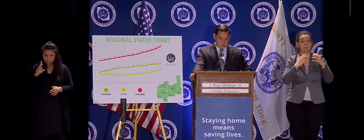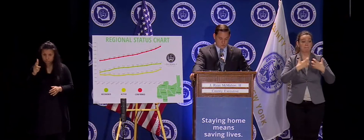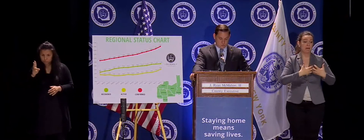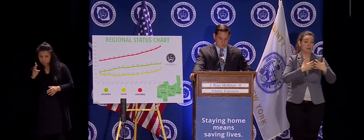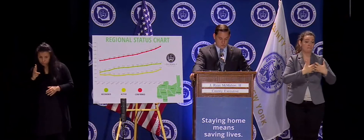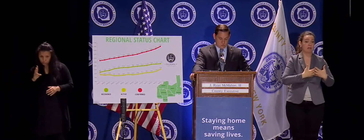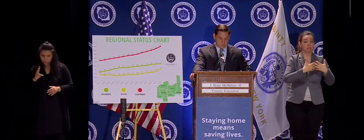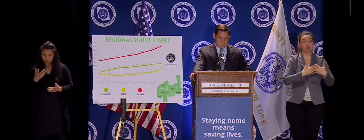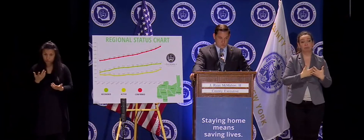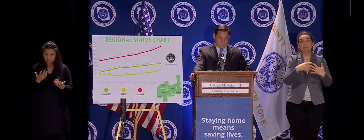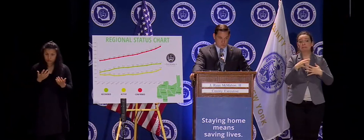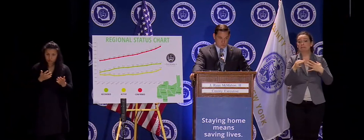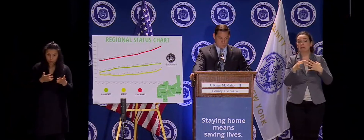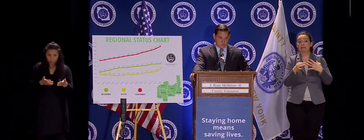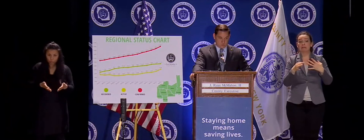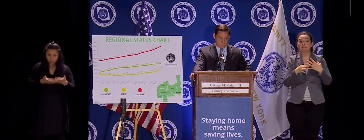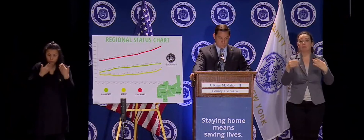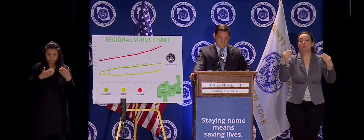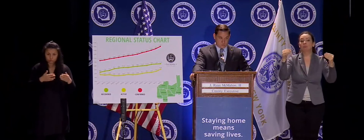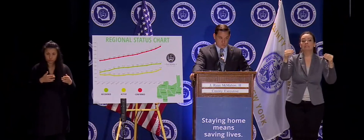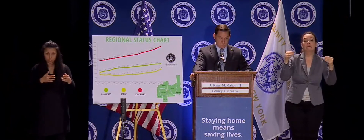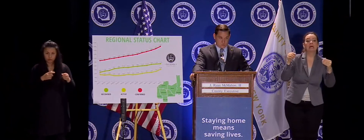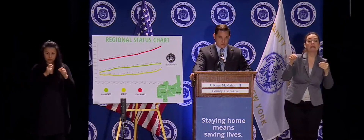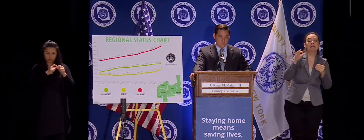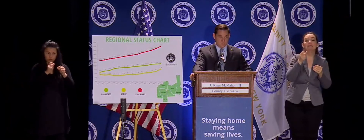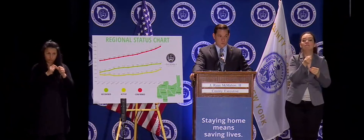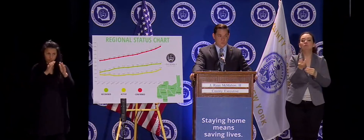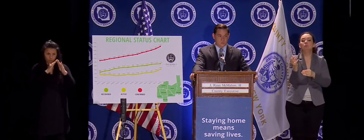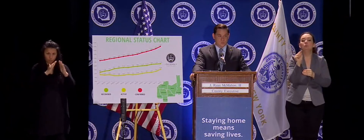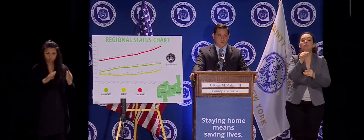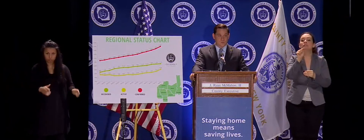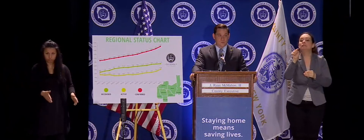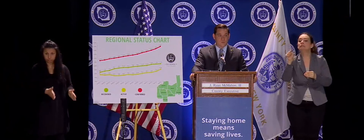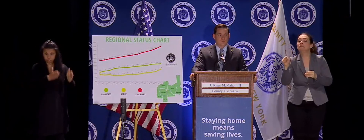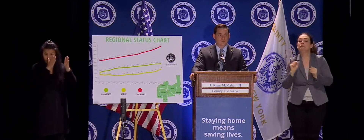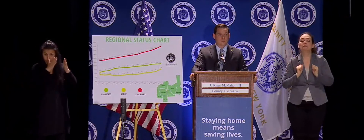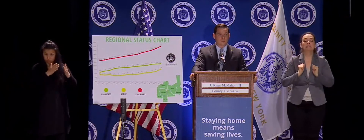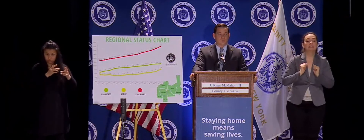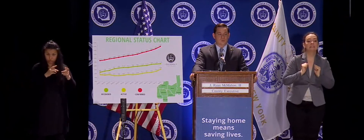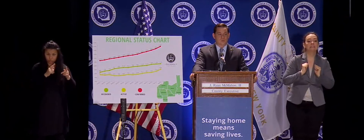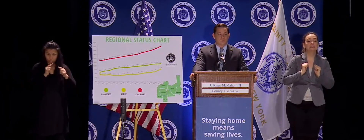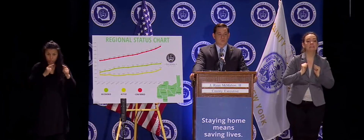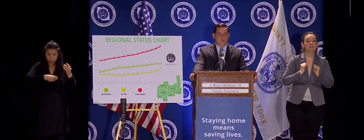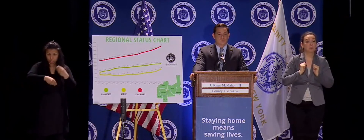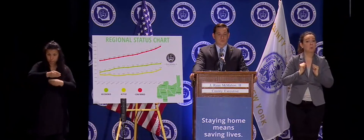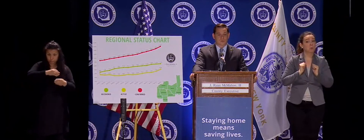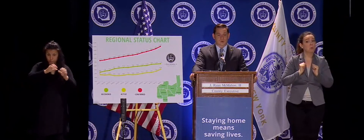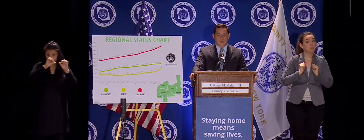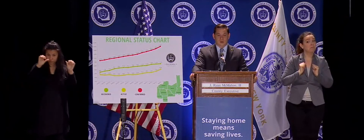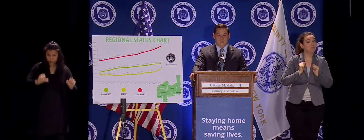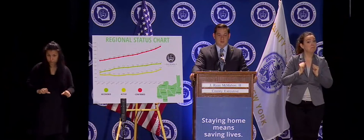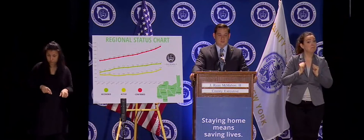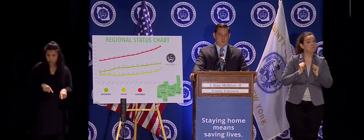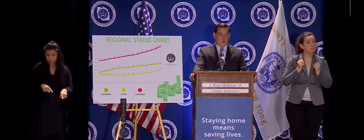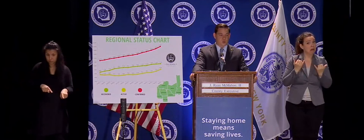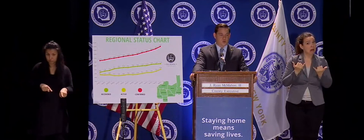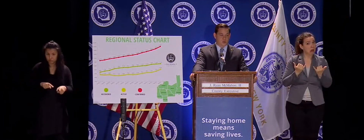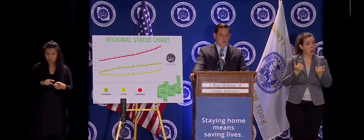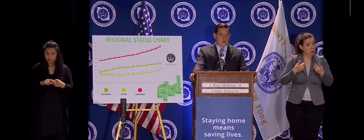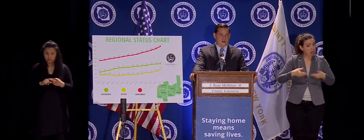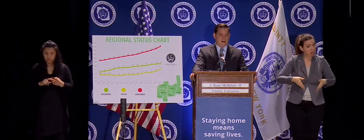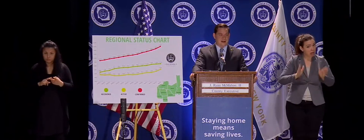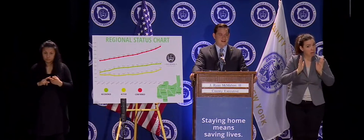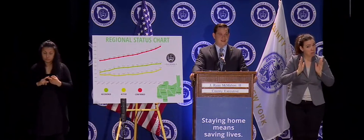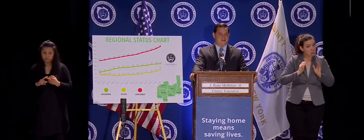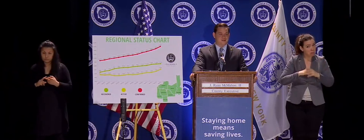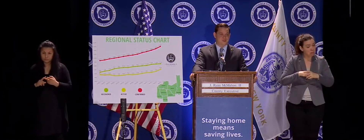and most of that is going at some rate right now. Mm-hmm. So are they open to your ideas of adding more to phase one? Those three